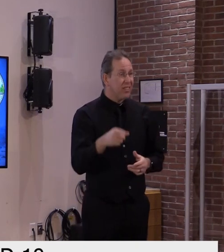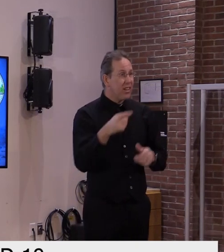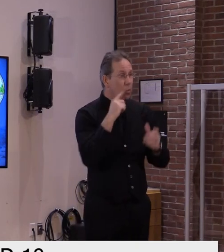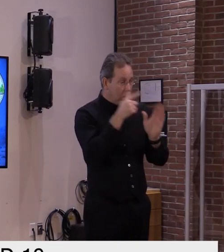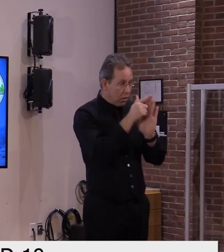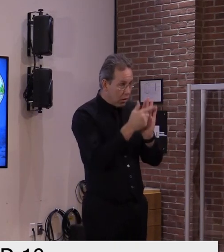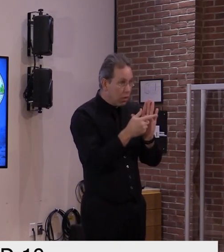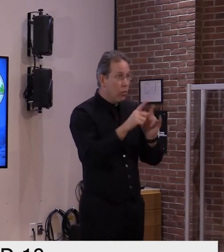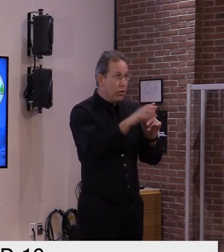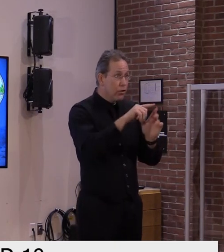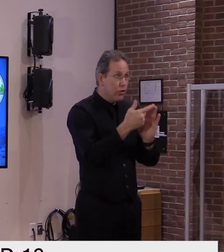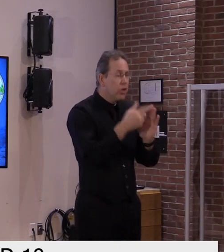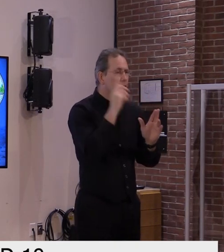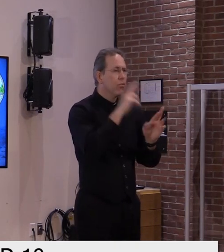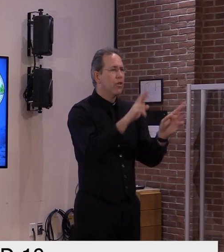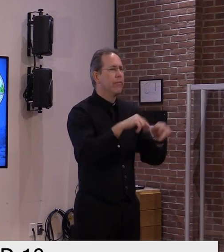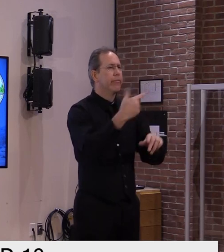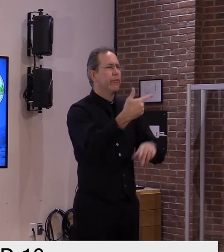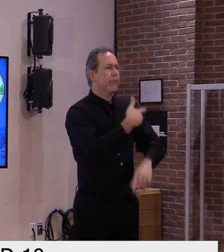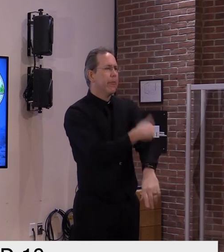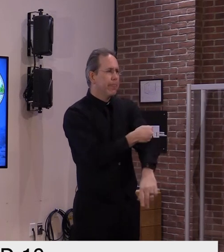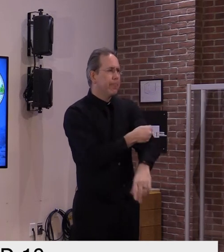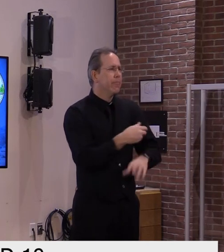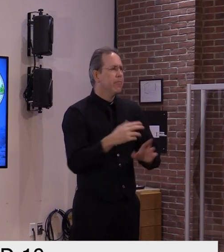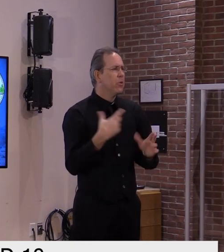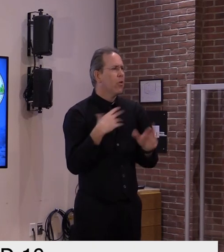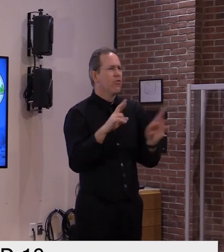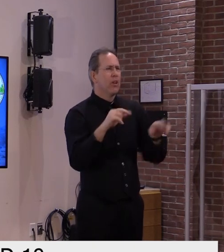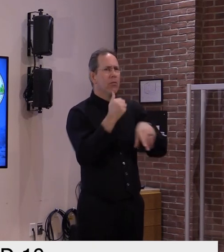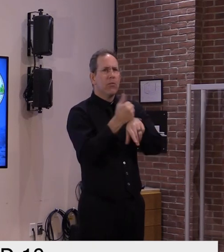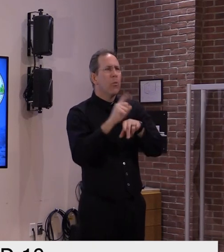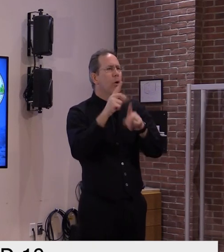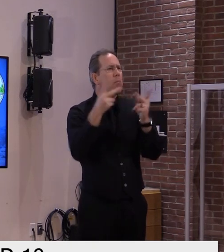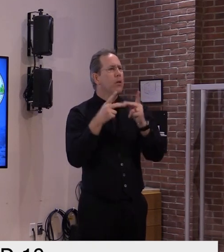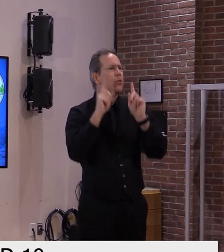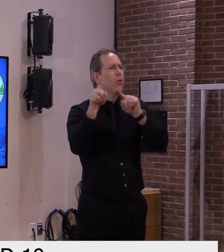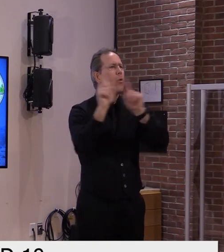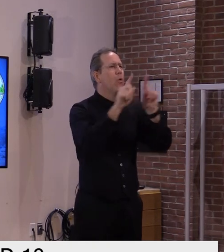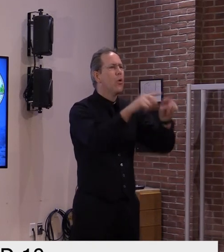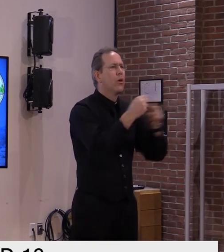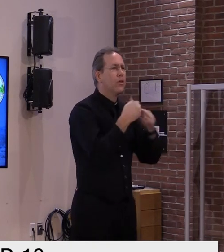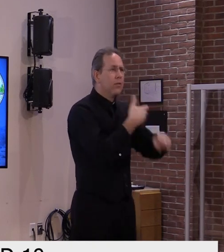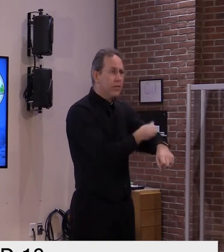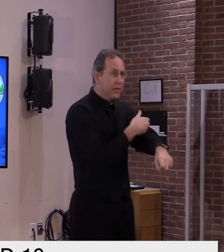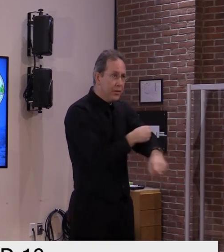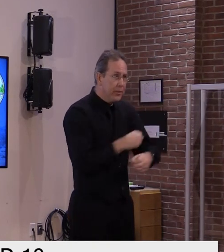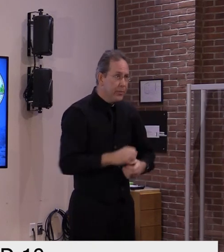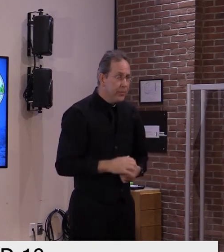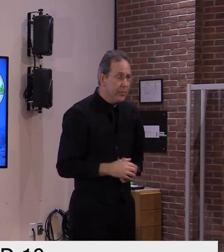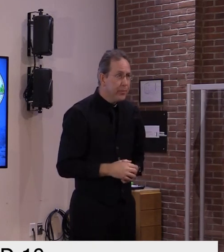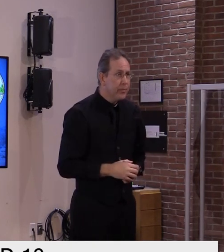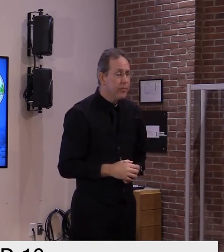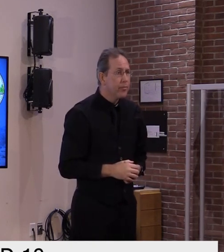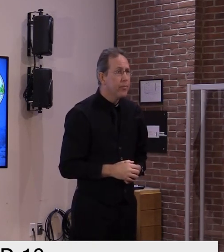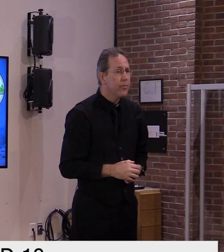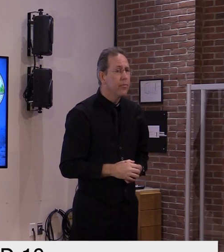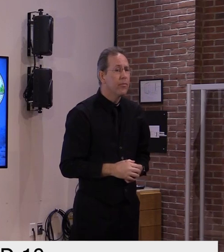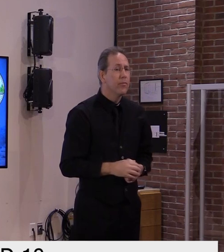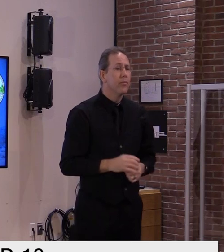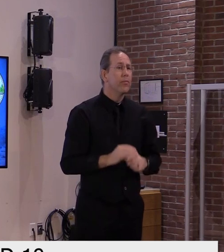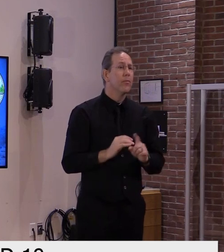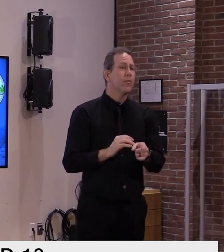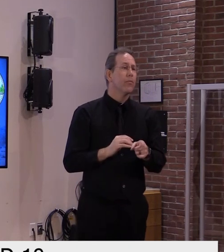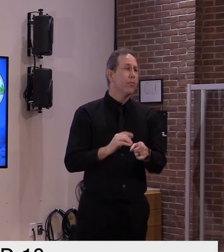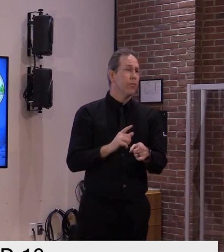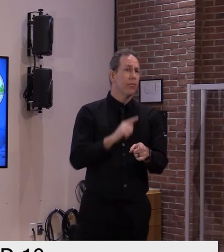different platforms, and that's what Secretary Smith will lay out on Friday. Thank you. All right, we're going to move